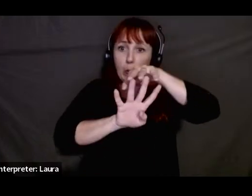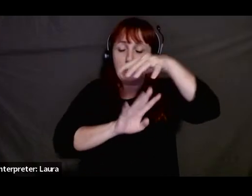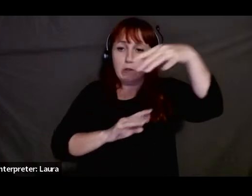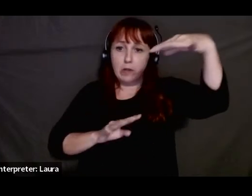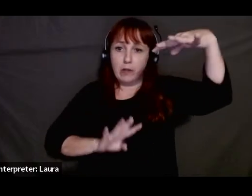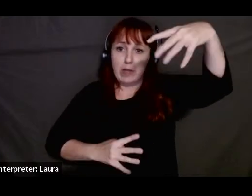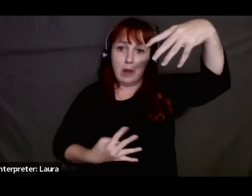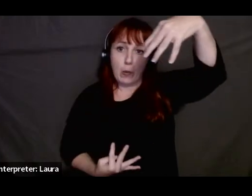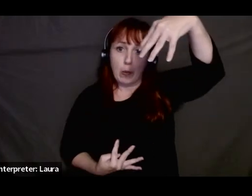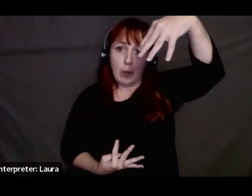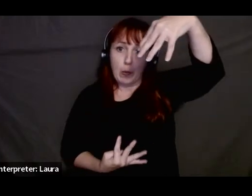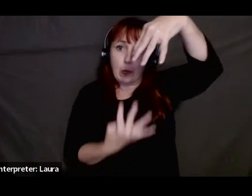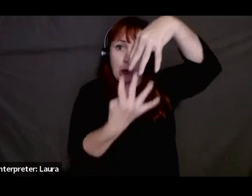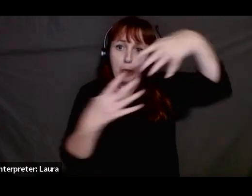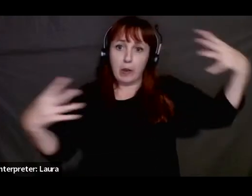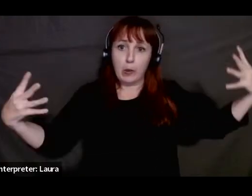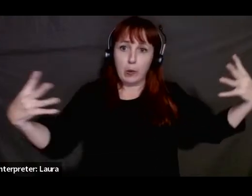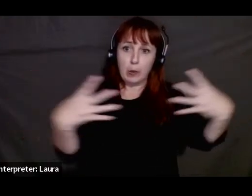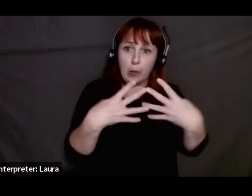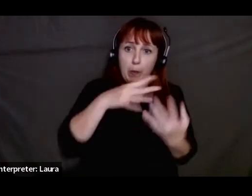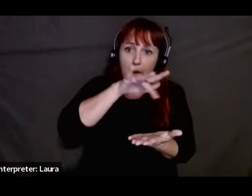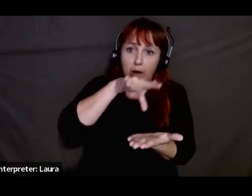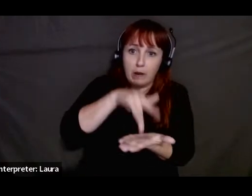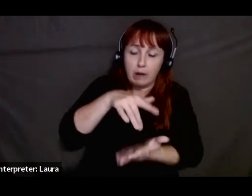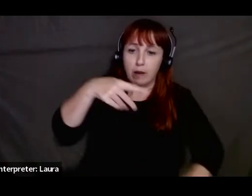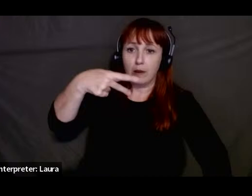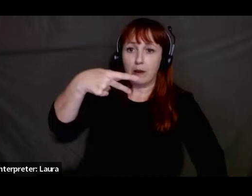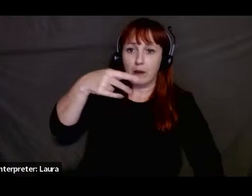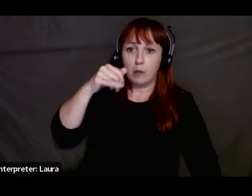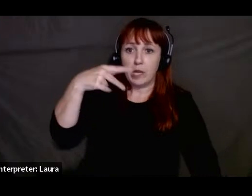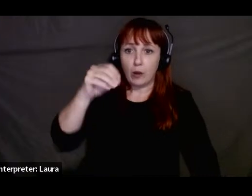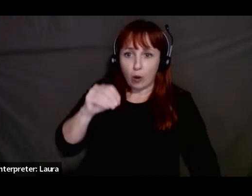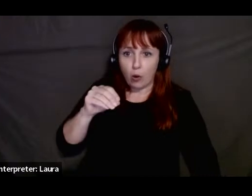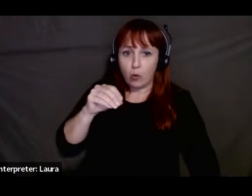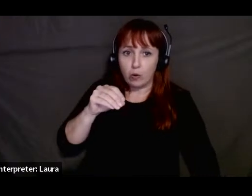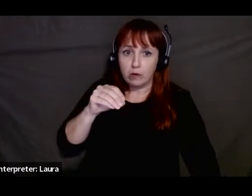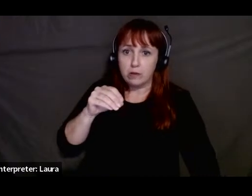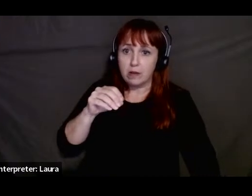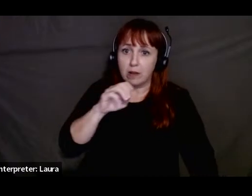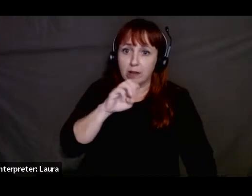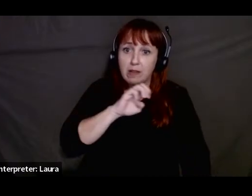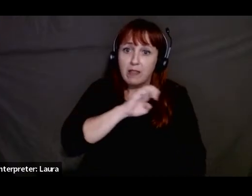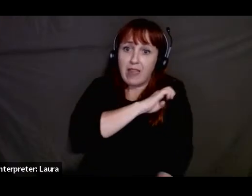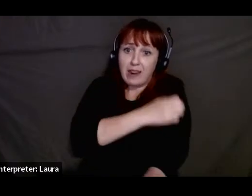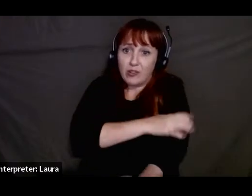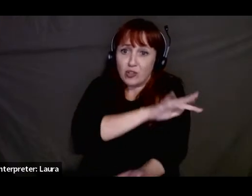Pu'ukoli. It's the pico, the center energetic pico of this island.